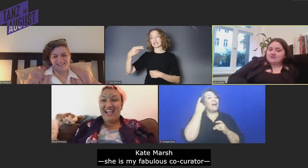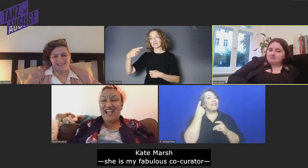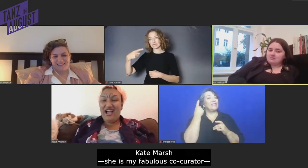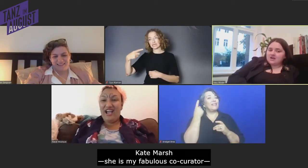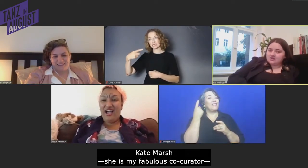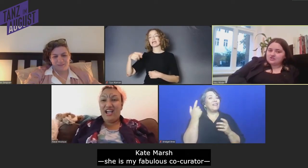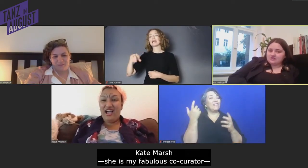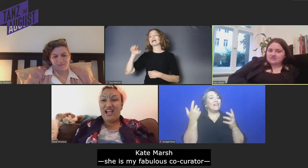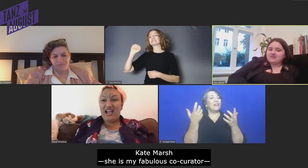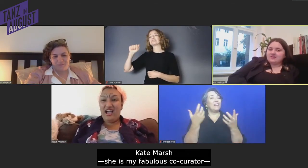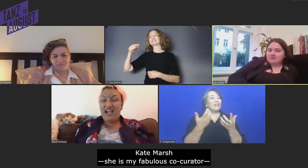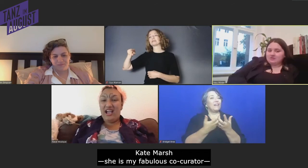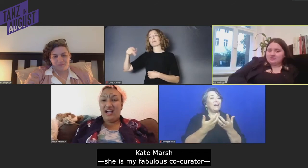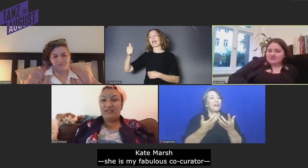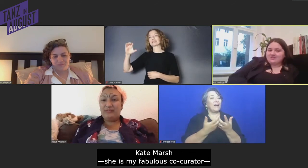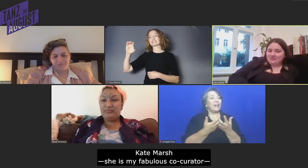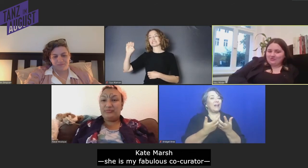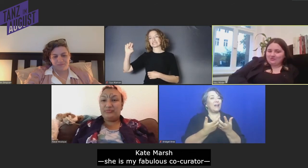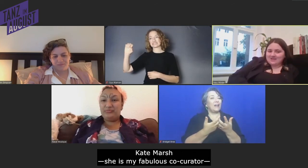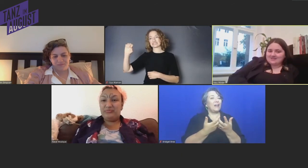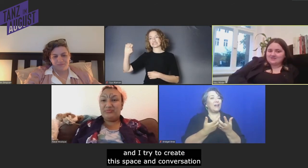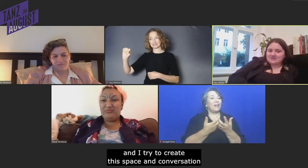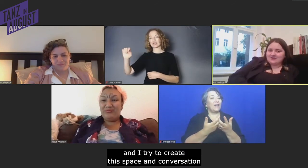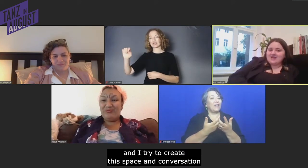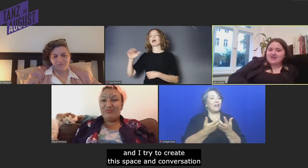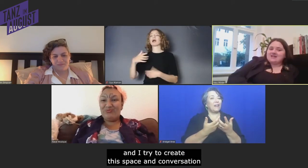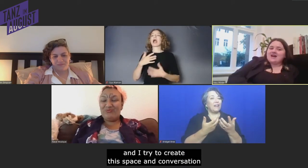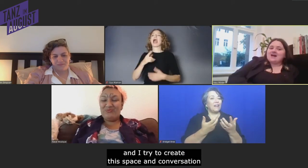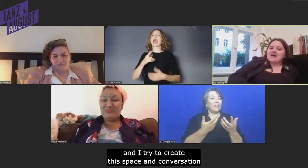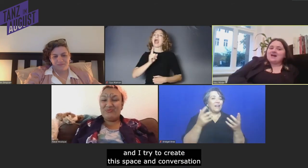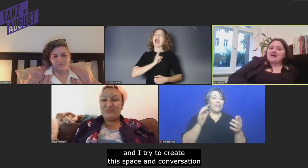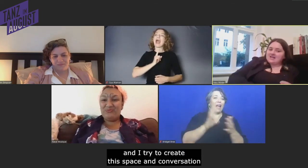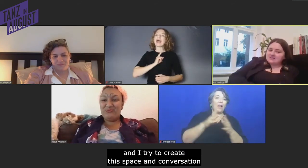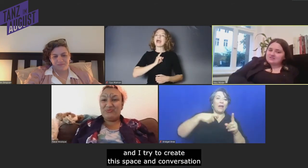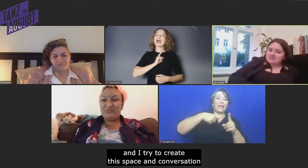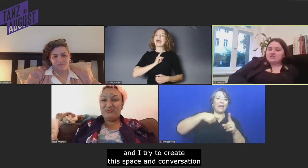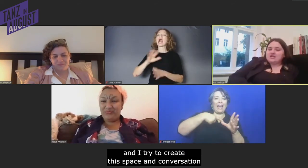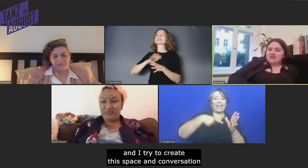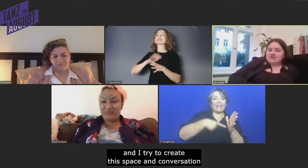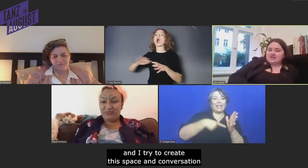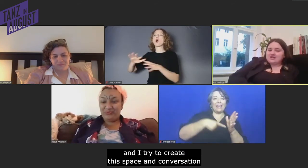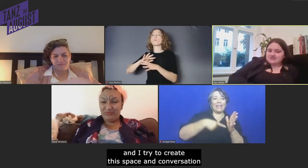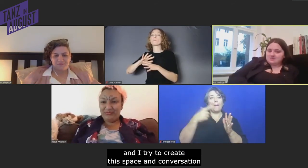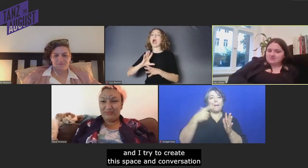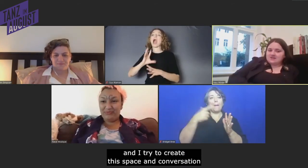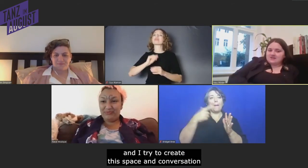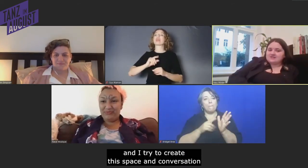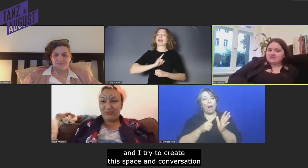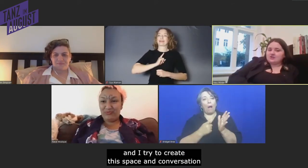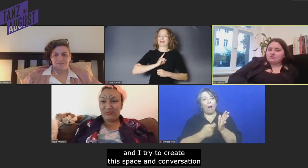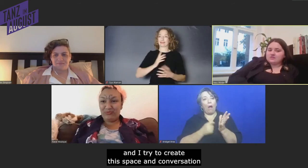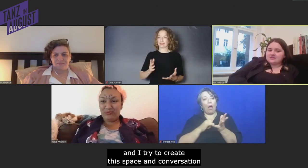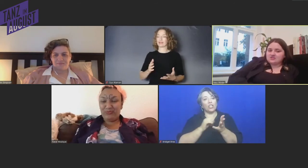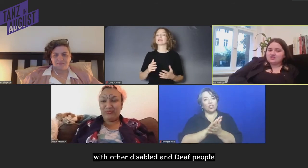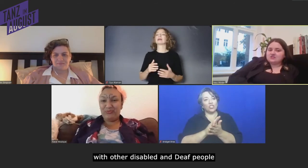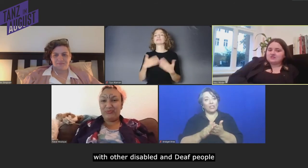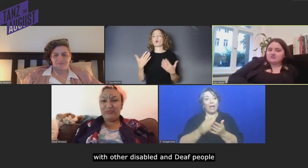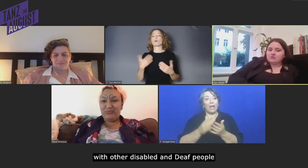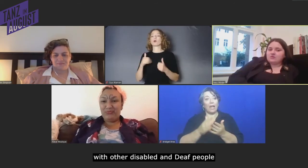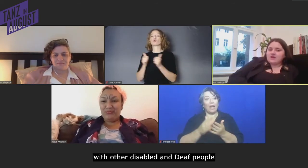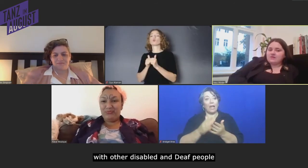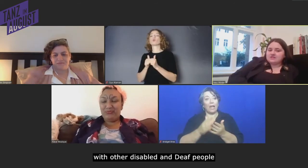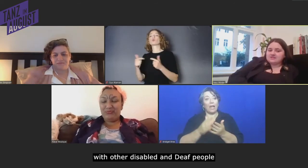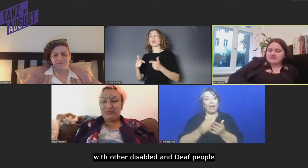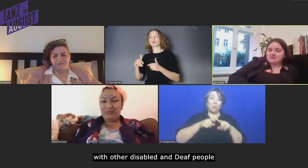Kate Marsh, who is my fabulous co-curator, and I try to create this space and conversation